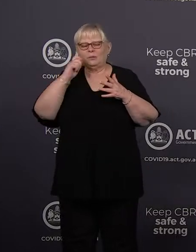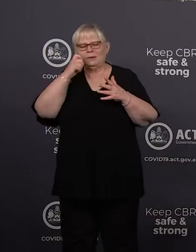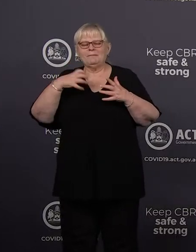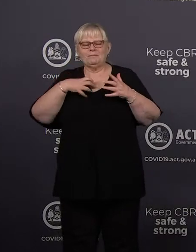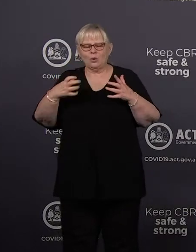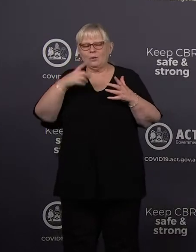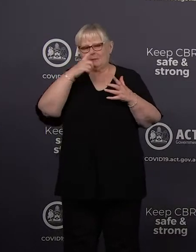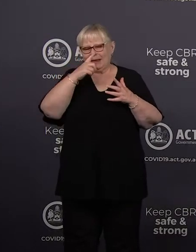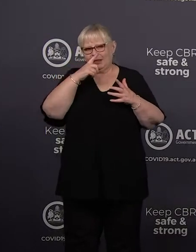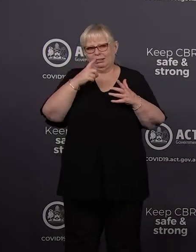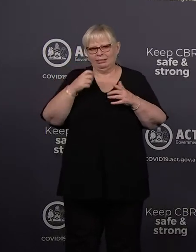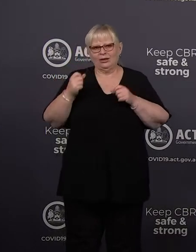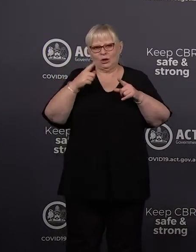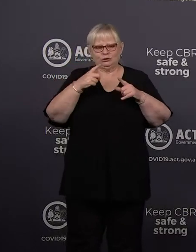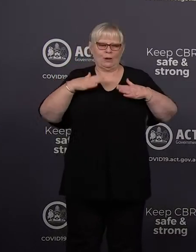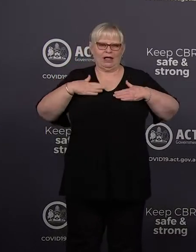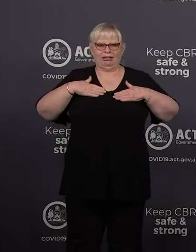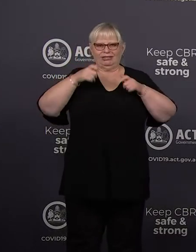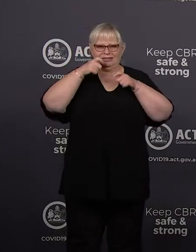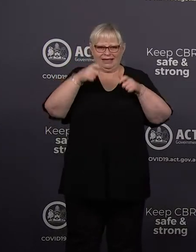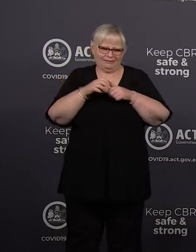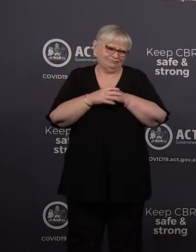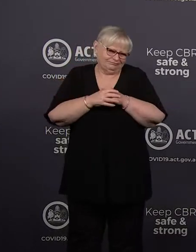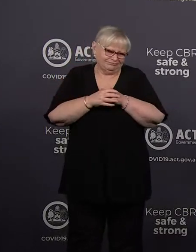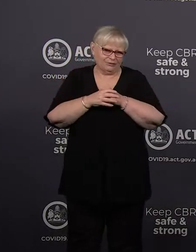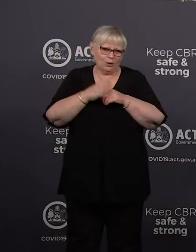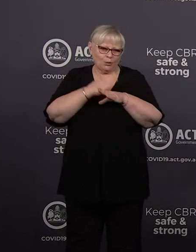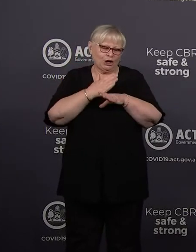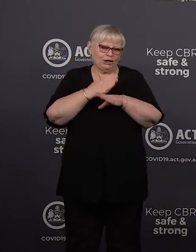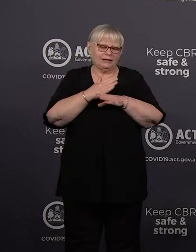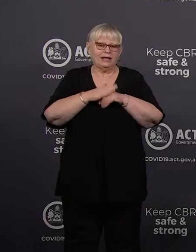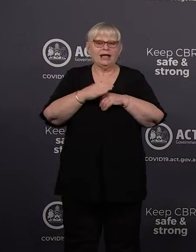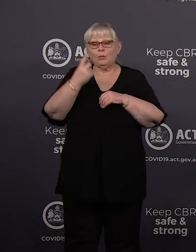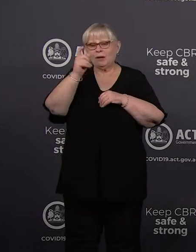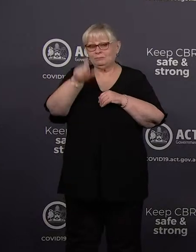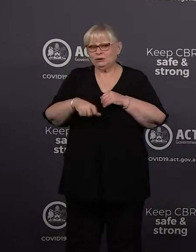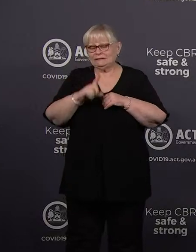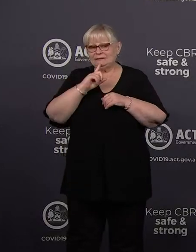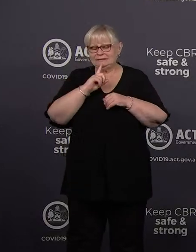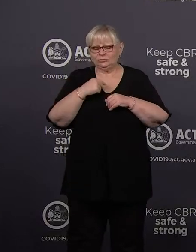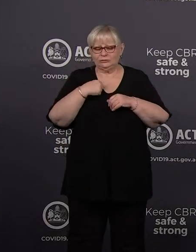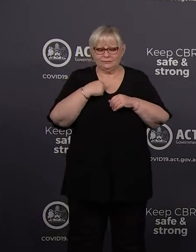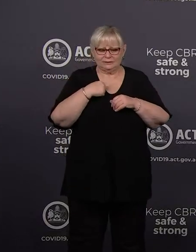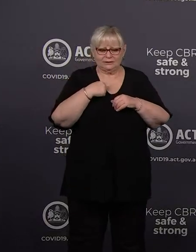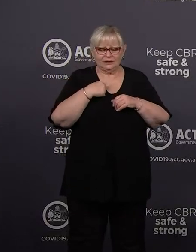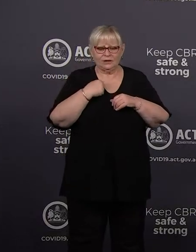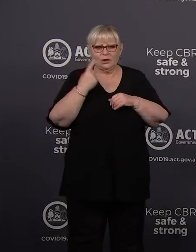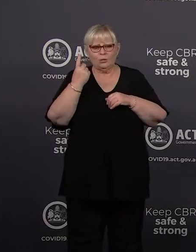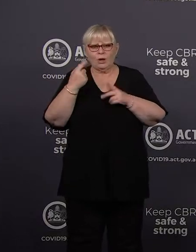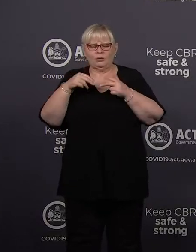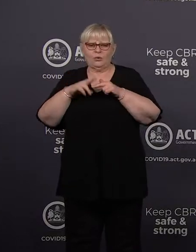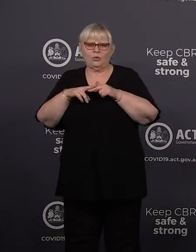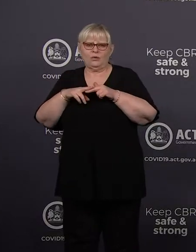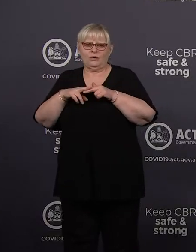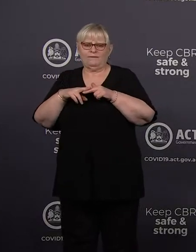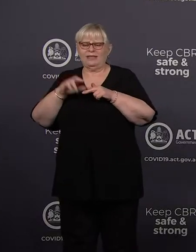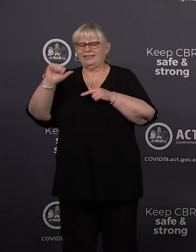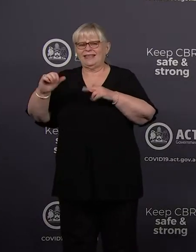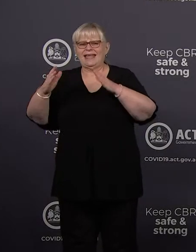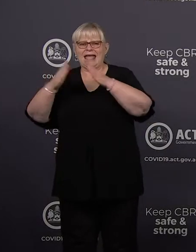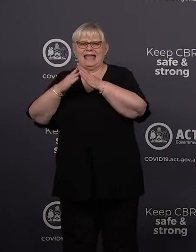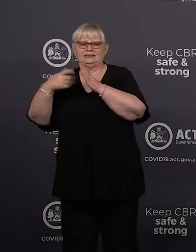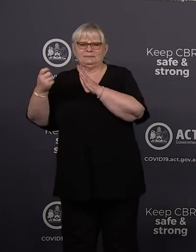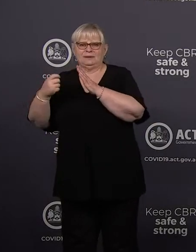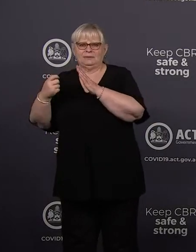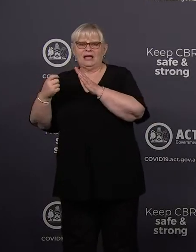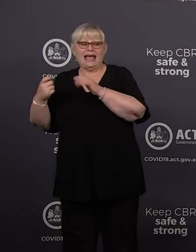and Calvary who are offline. And I know I heard from one person that one of their household